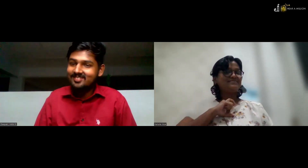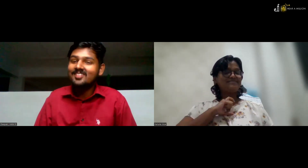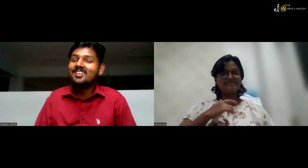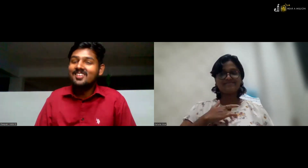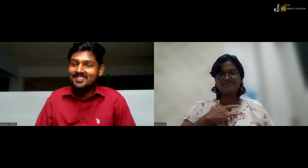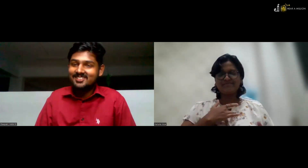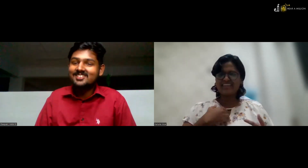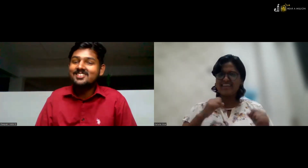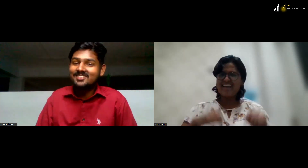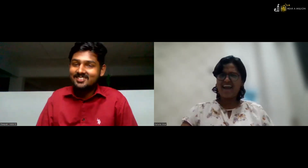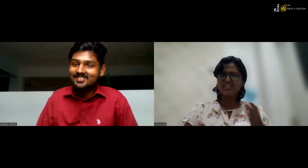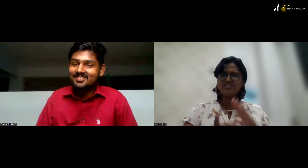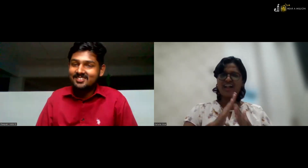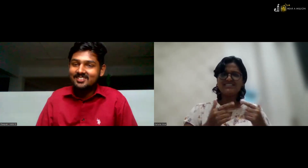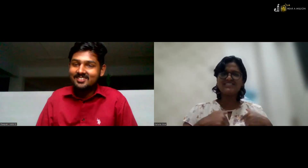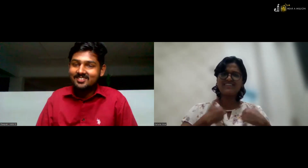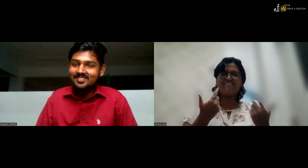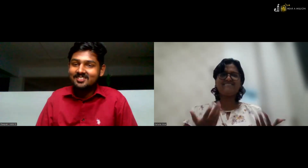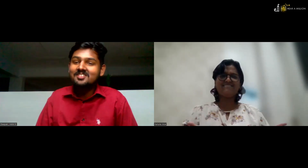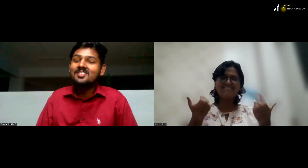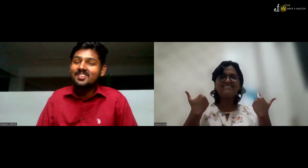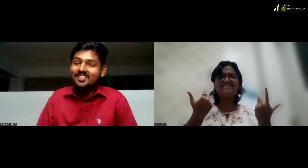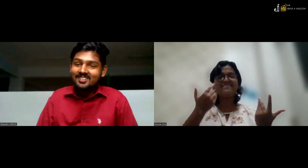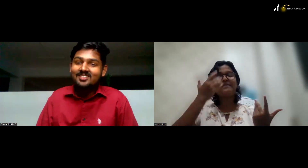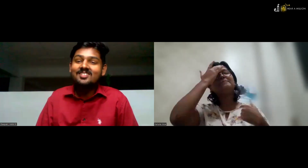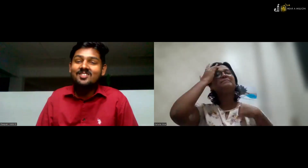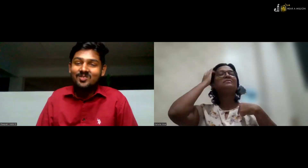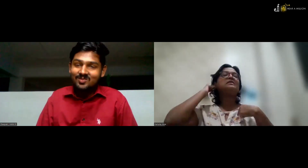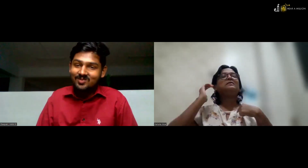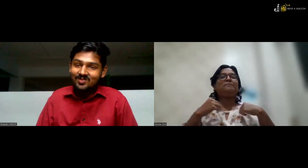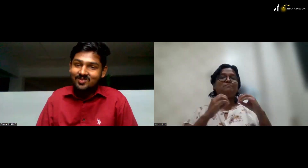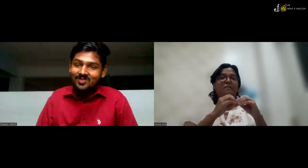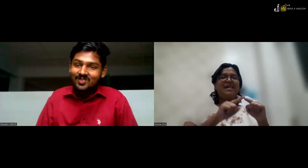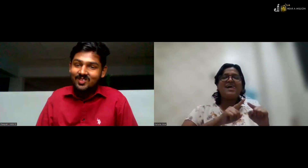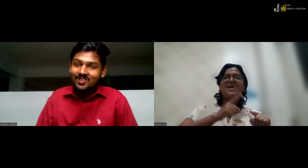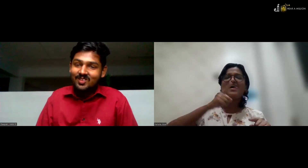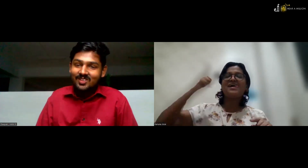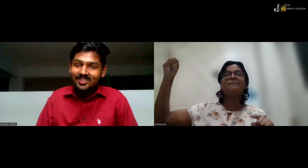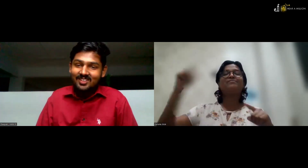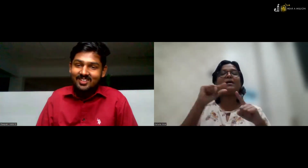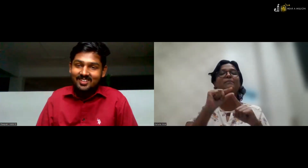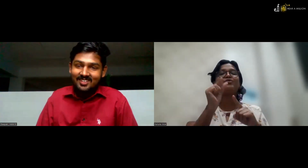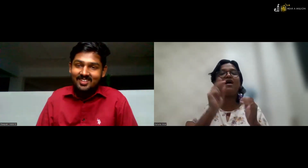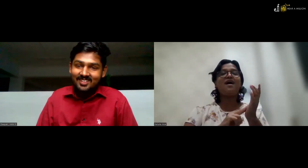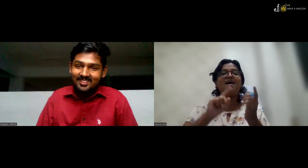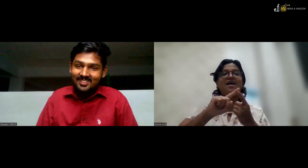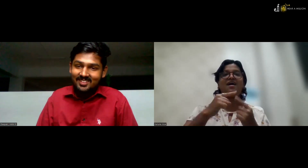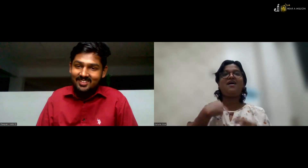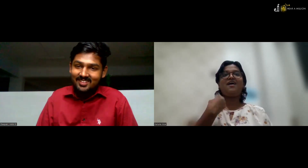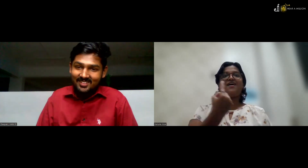she inspired me, and I felt confident at that time. Yes, I can accept the challenge, and I thought that I will go.